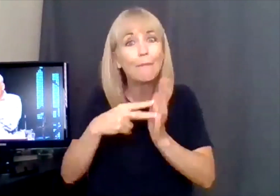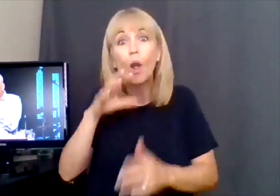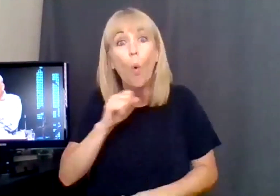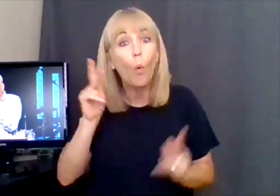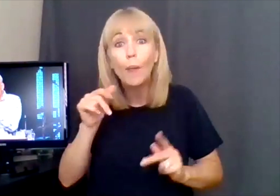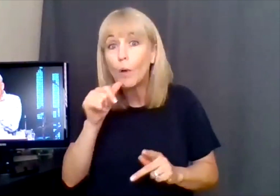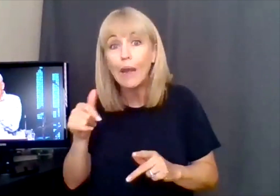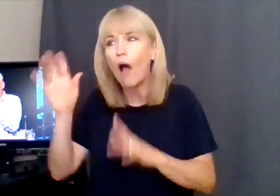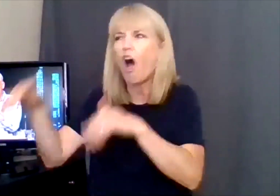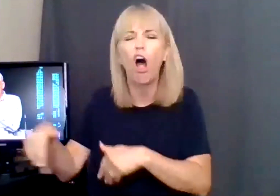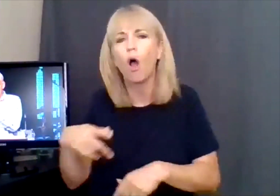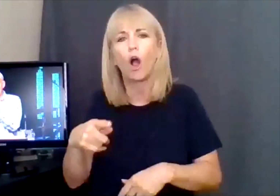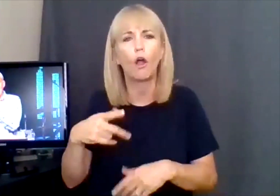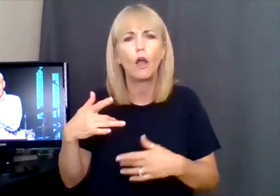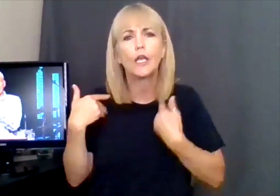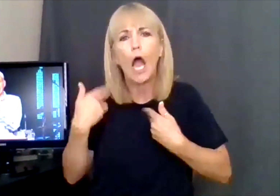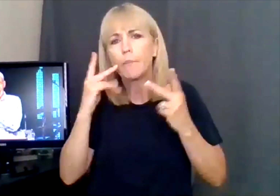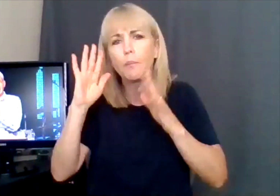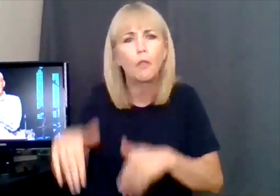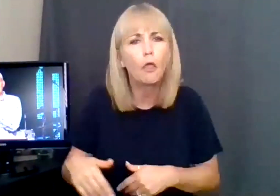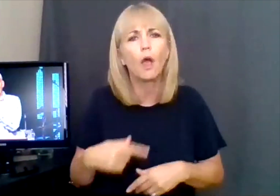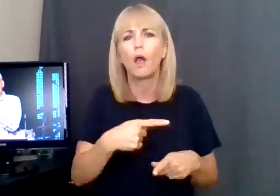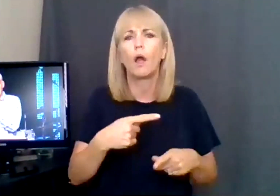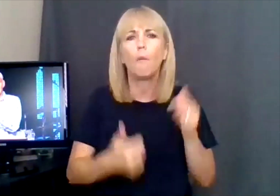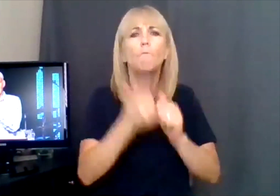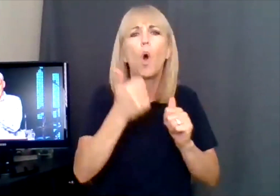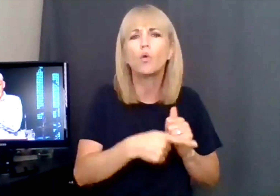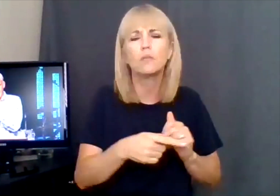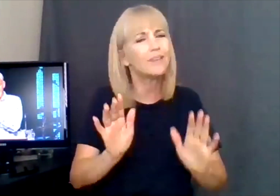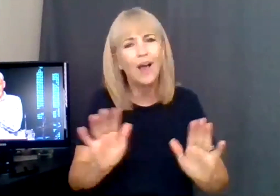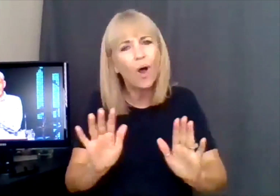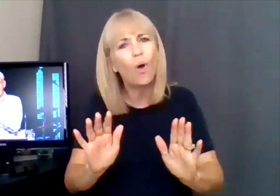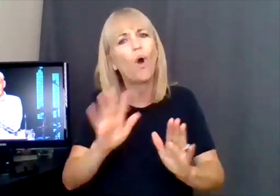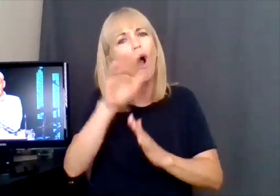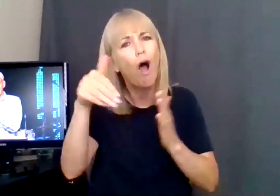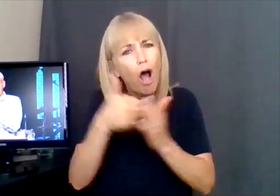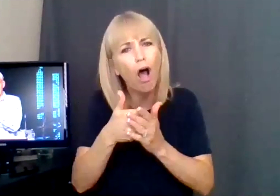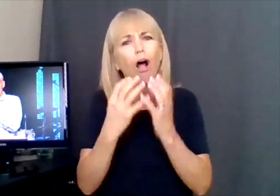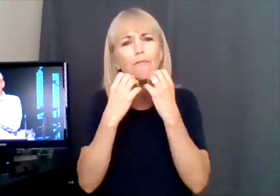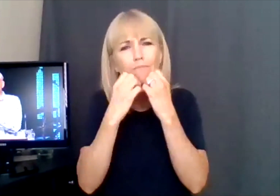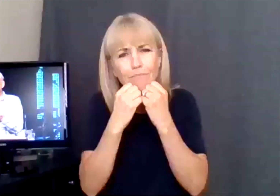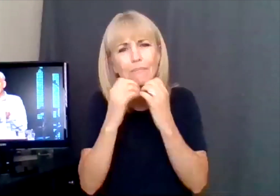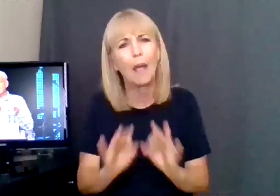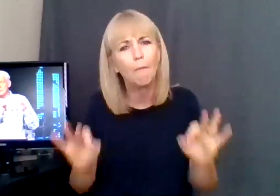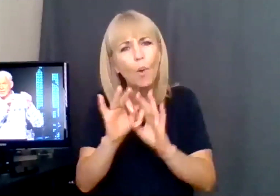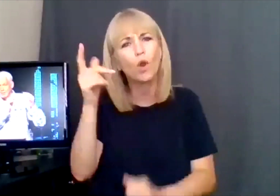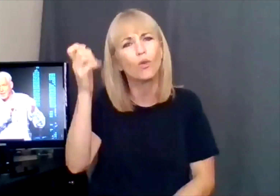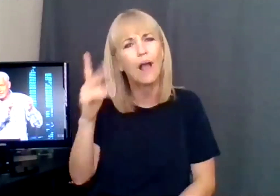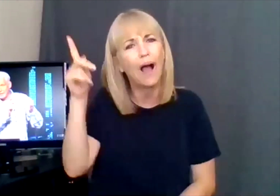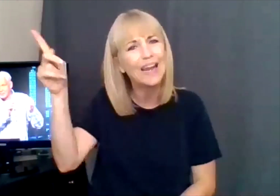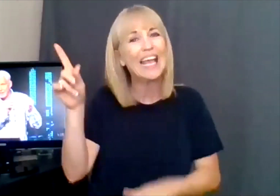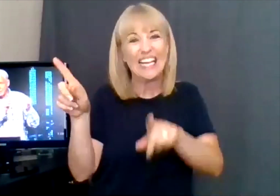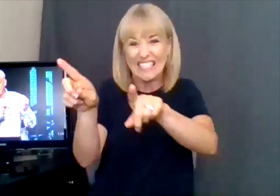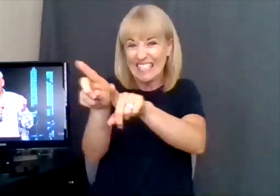pointing out that this group matters a lot. Unborn children matter to God. And the same is true when we say